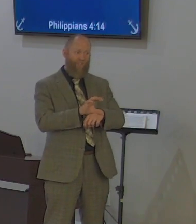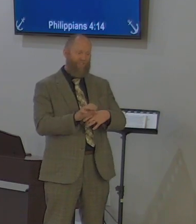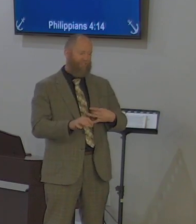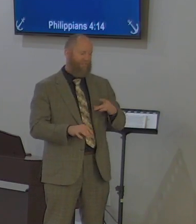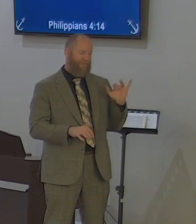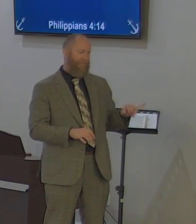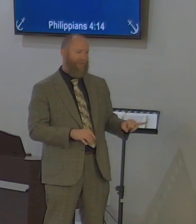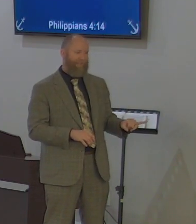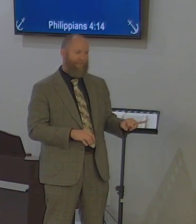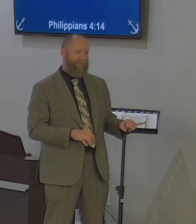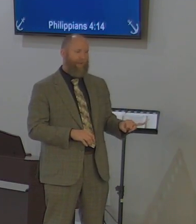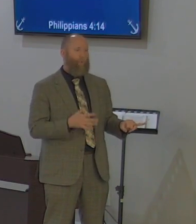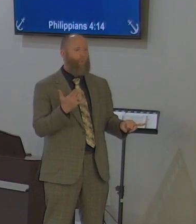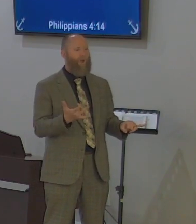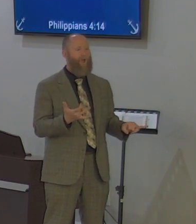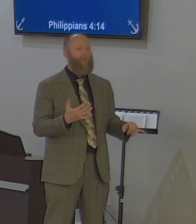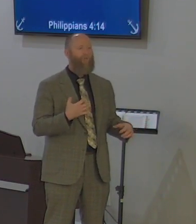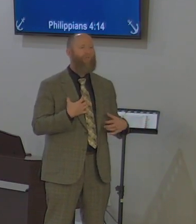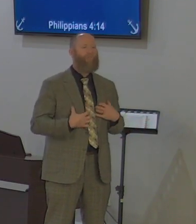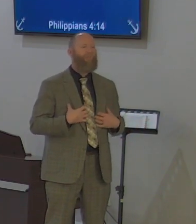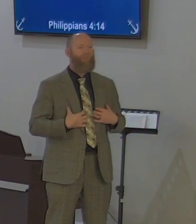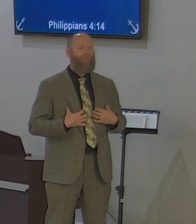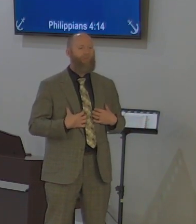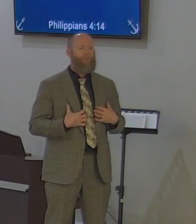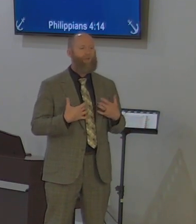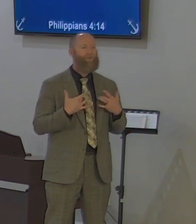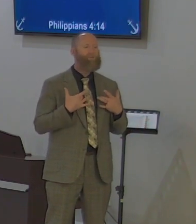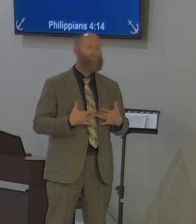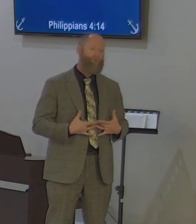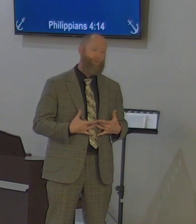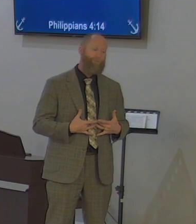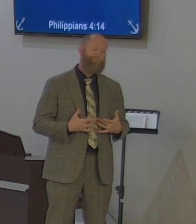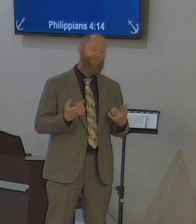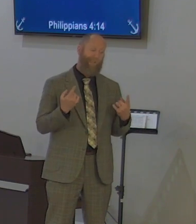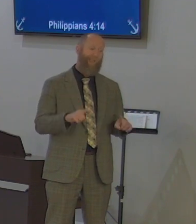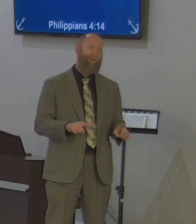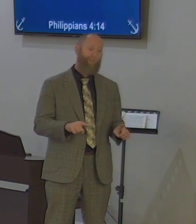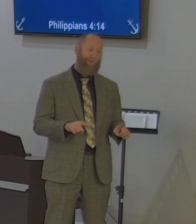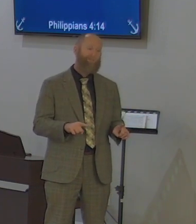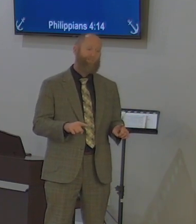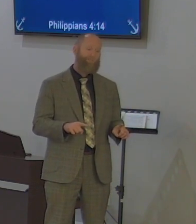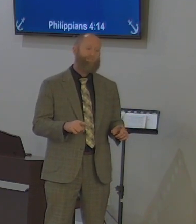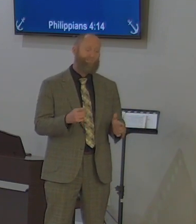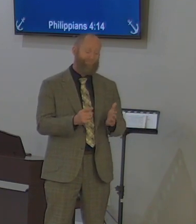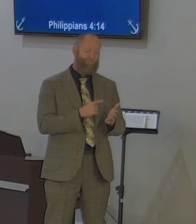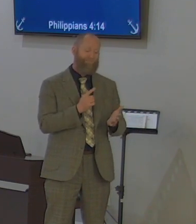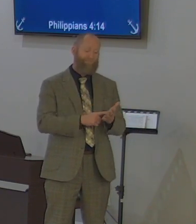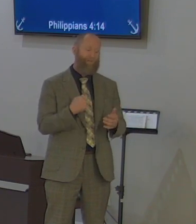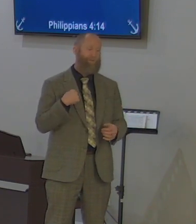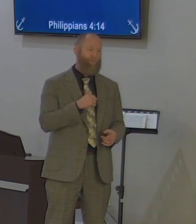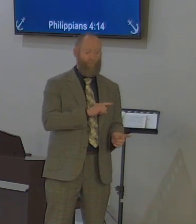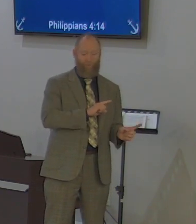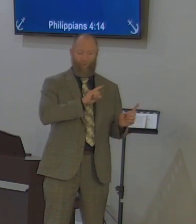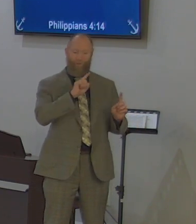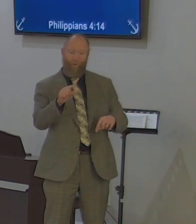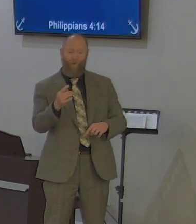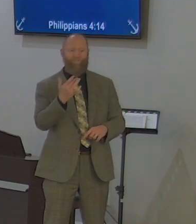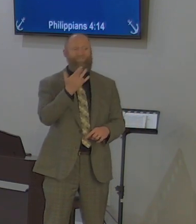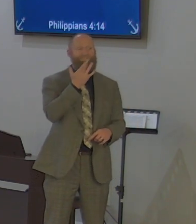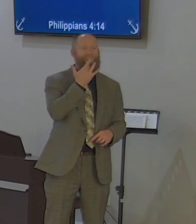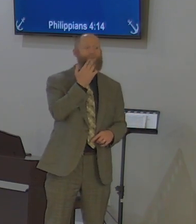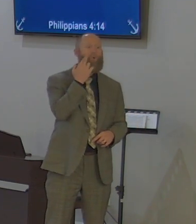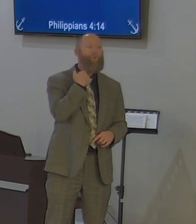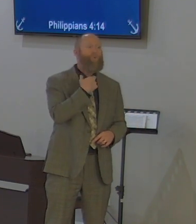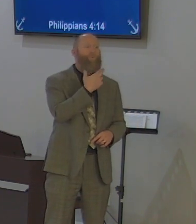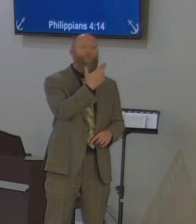But it happens in your life, doesn't it? You go to the restaurant, your favorite restaurant, because someone can see that you're struggling. They want to try